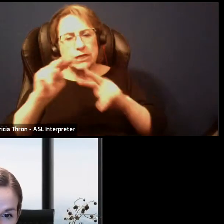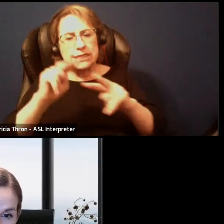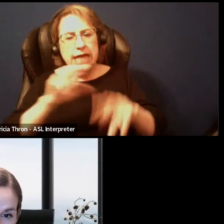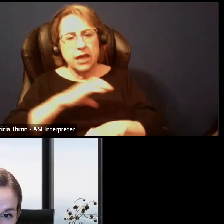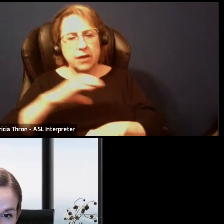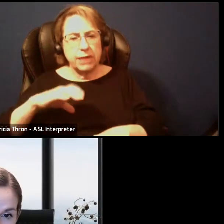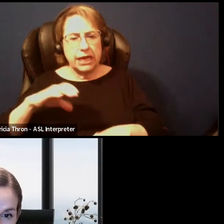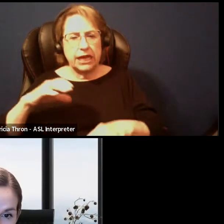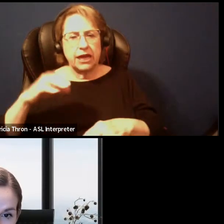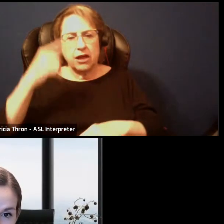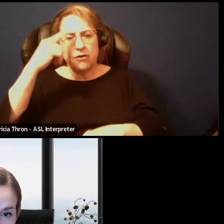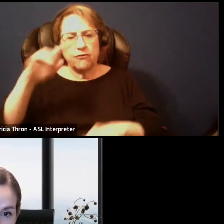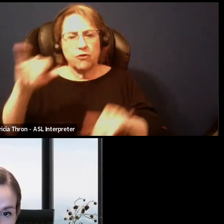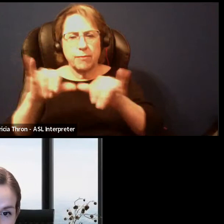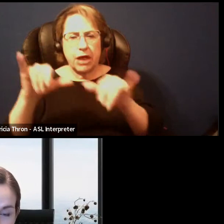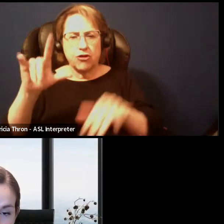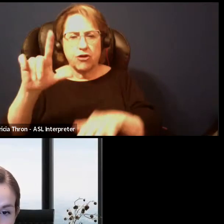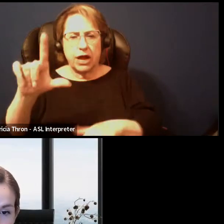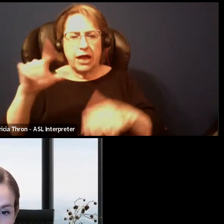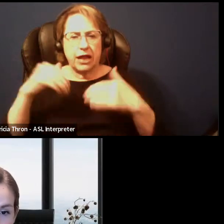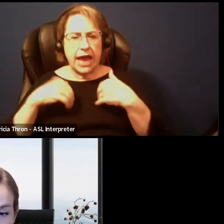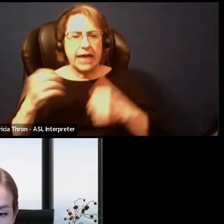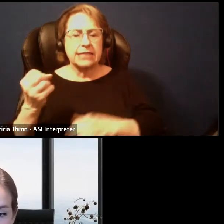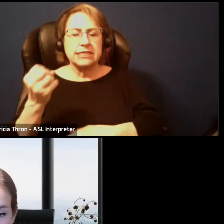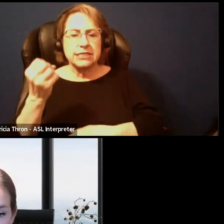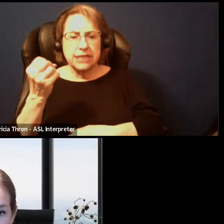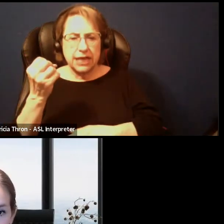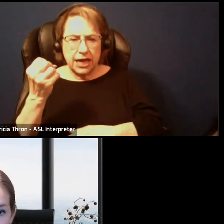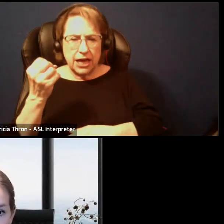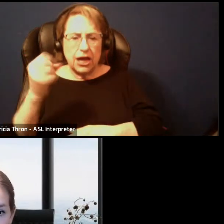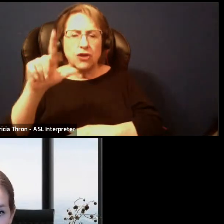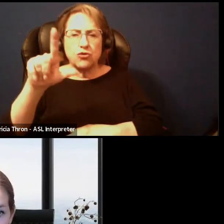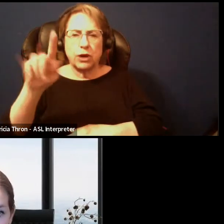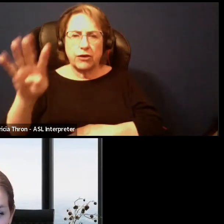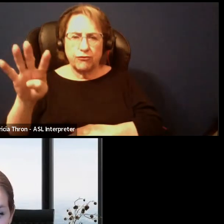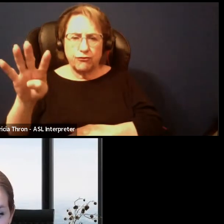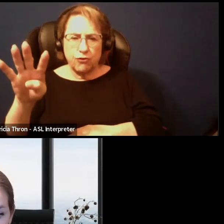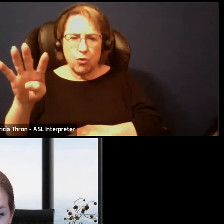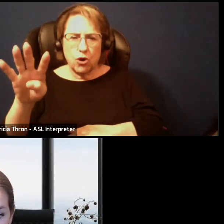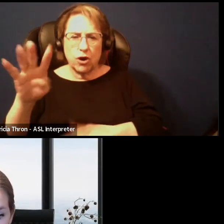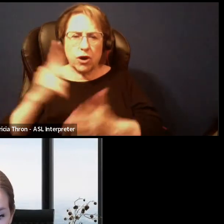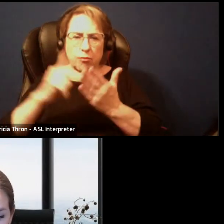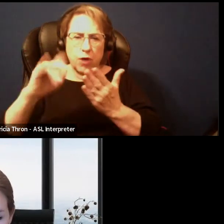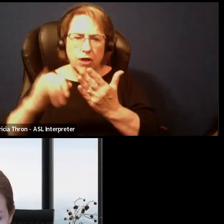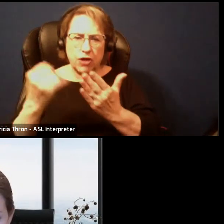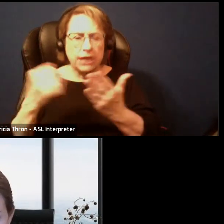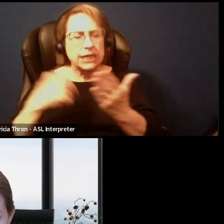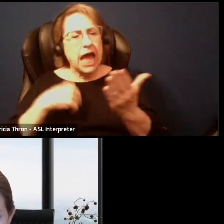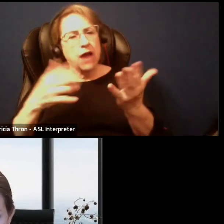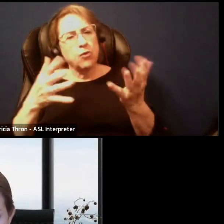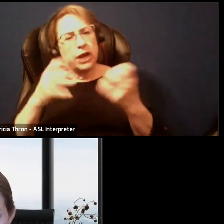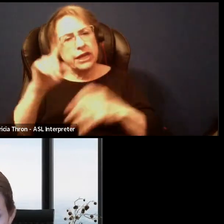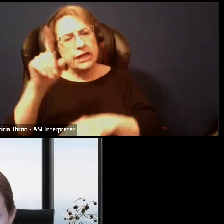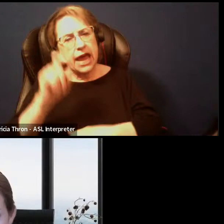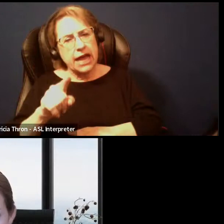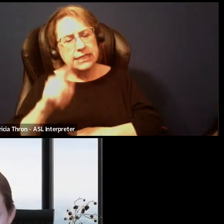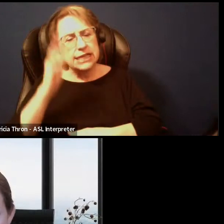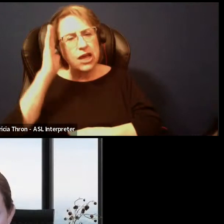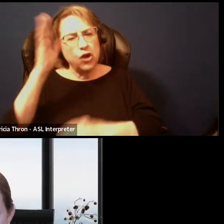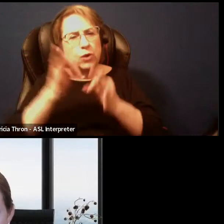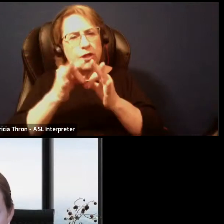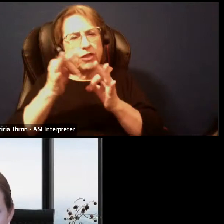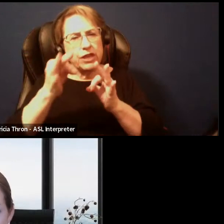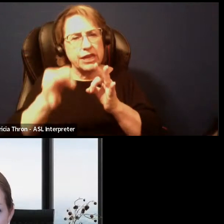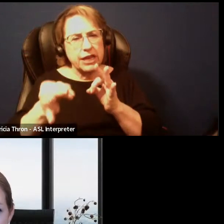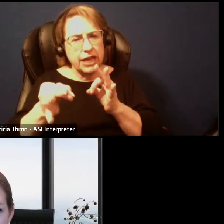projects, which amazing. All the projects are going great. We have a great team. I wanted to ask, would the delay of the